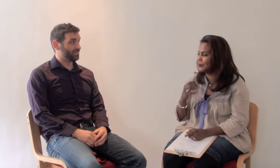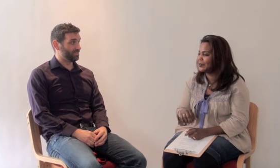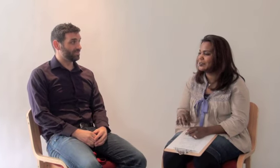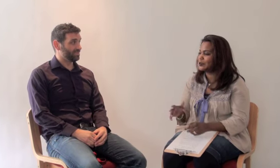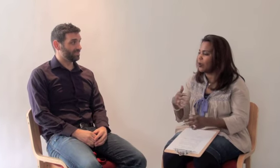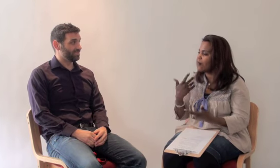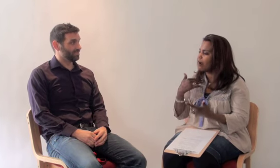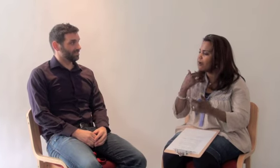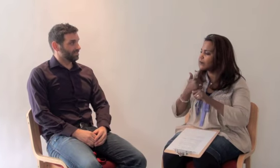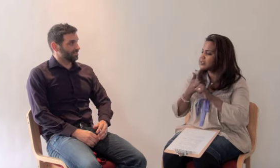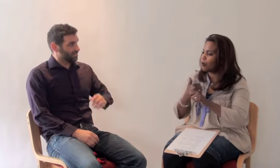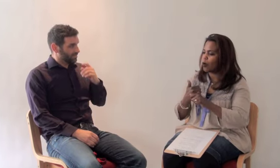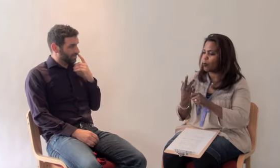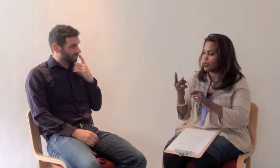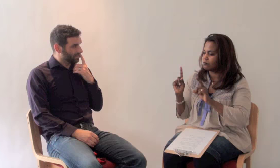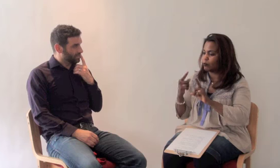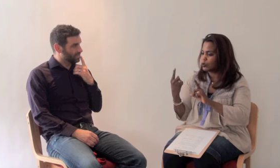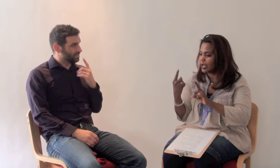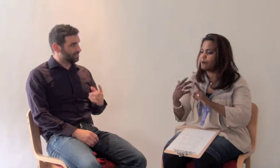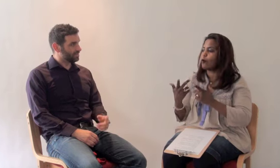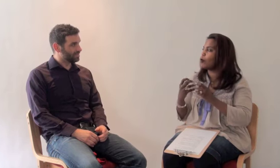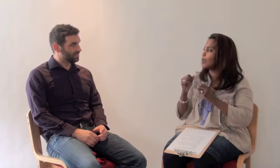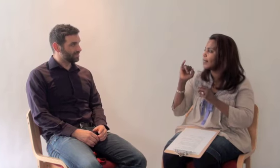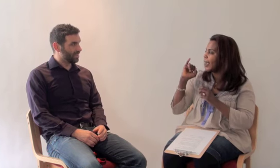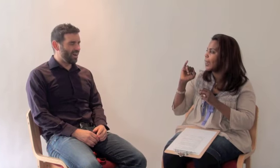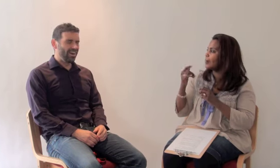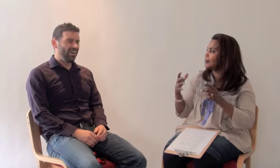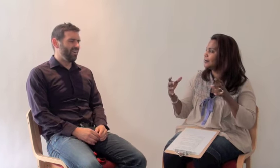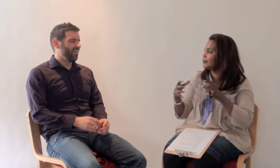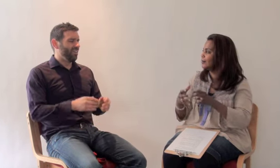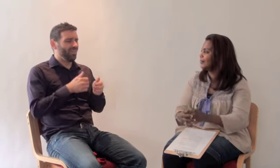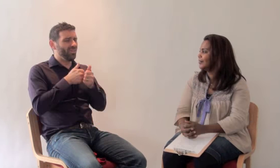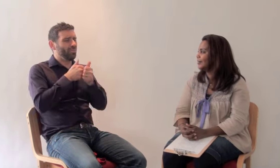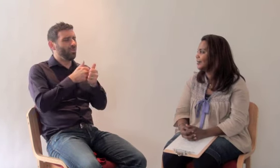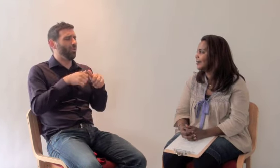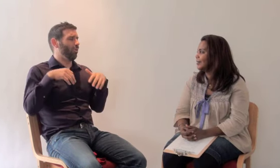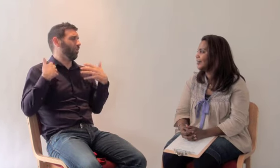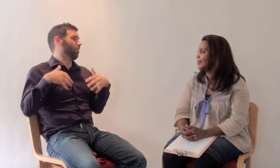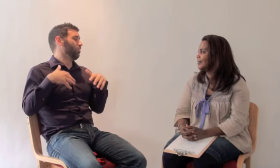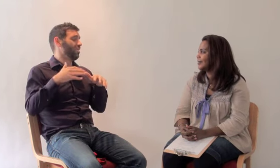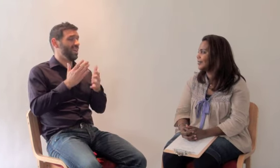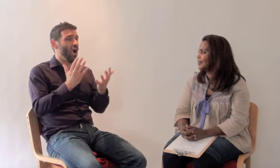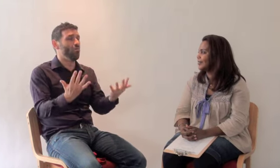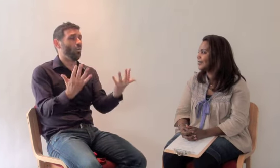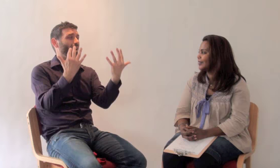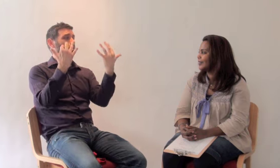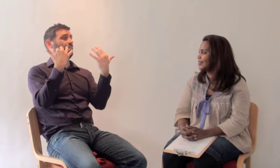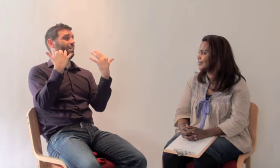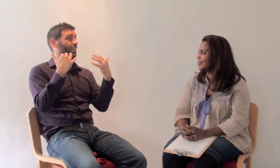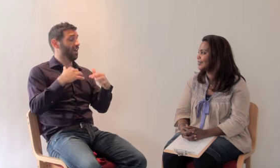of my life so far. Wow. I mean, did you think you have enough support? I mean, in terms of you and Ian? The support was